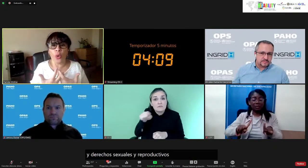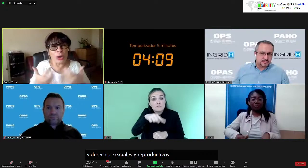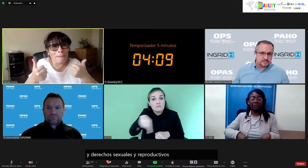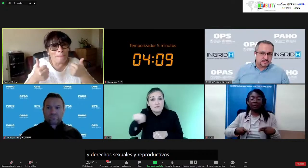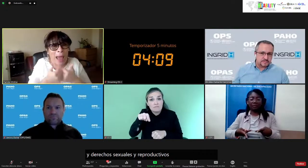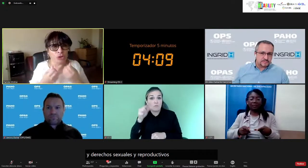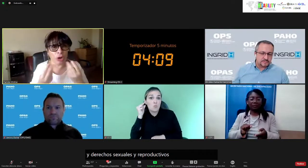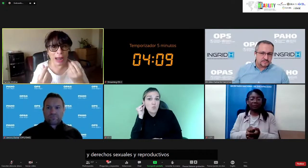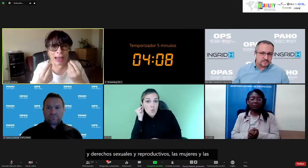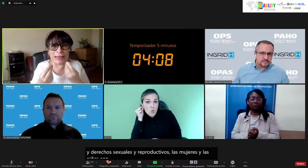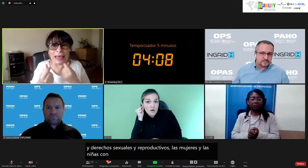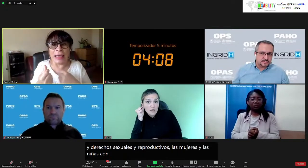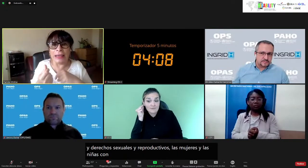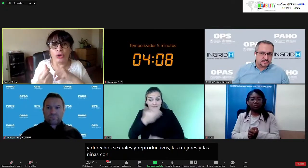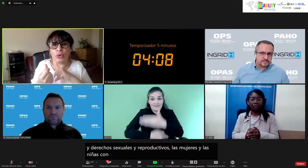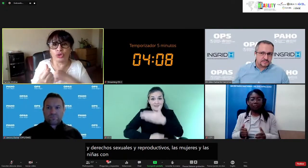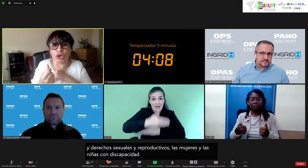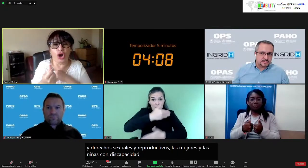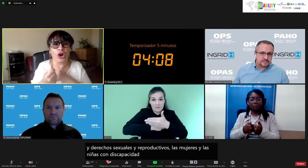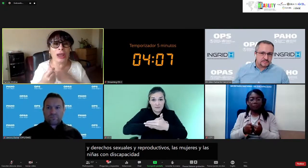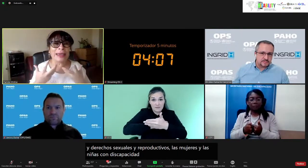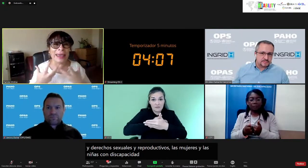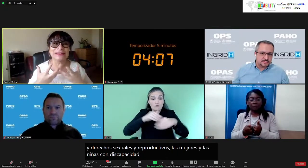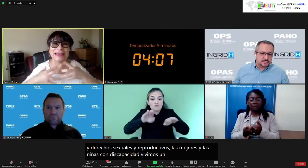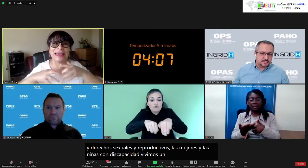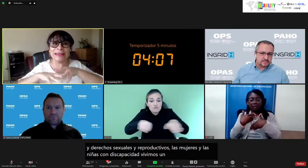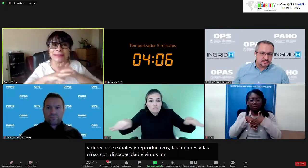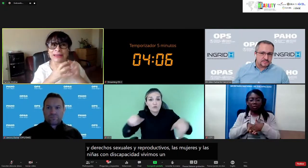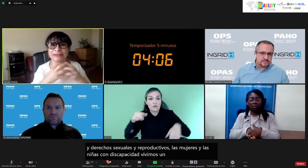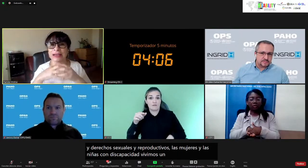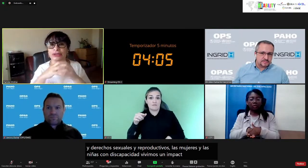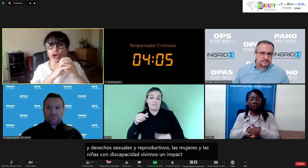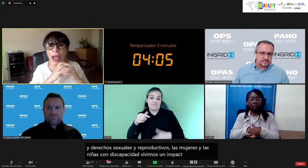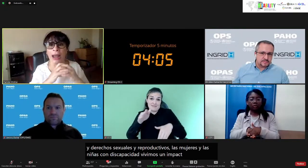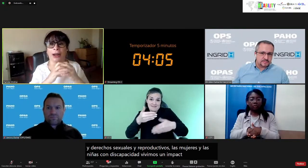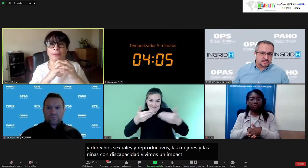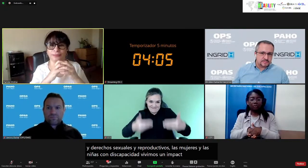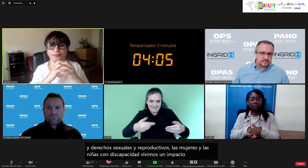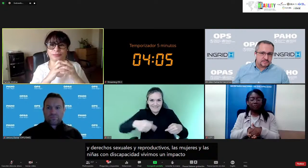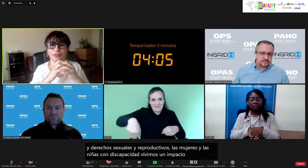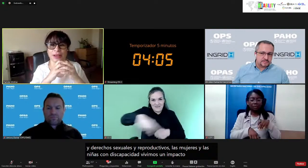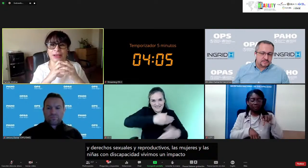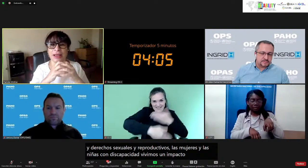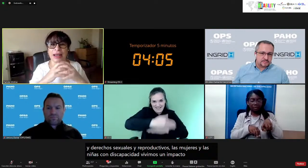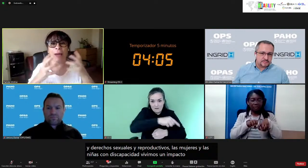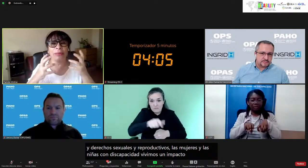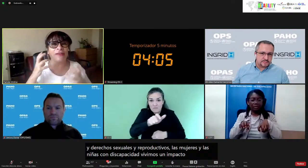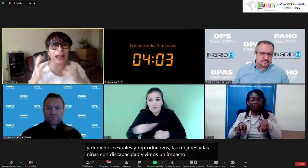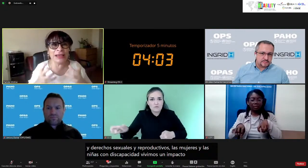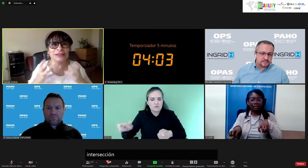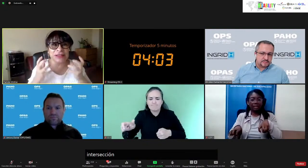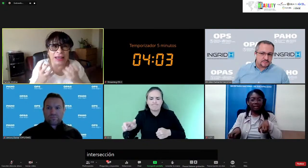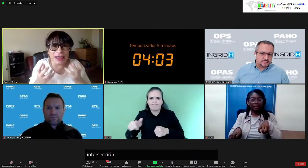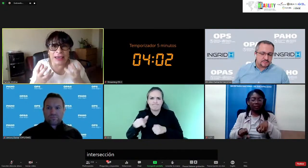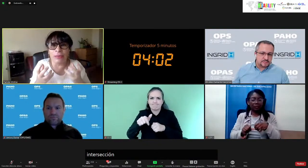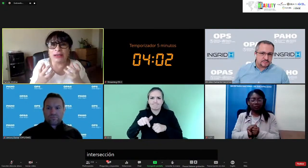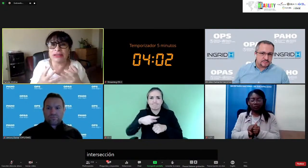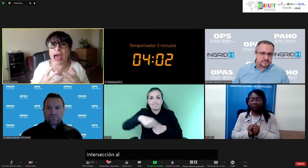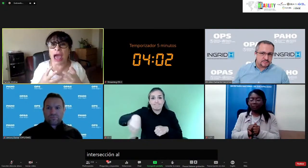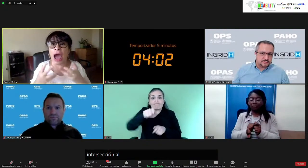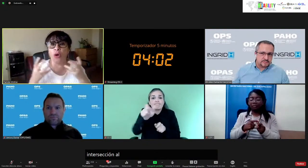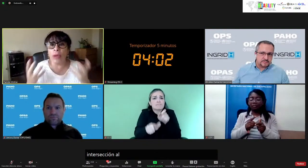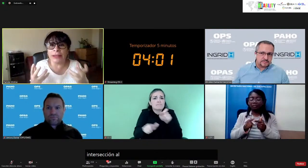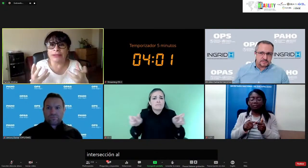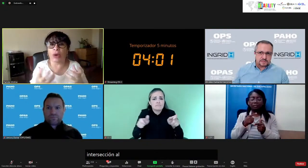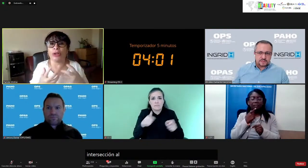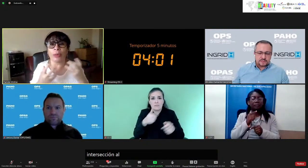with disabilities leave an impact in the quality of inclusion which is mainstreaming